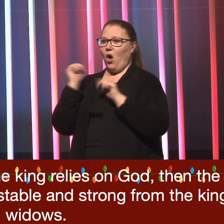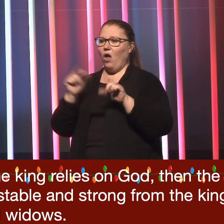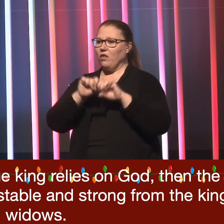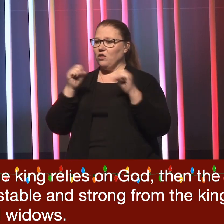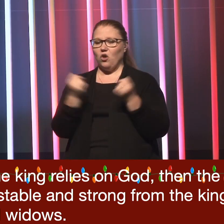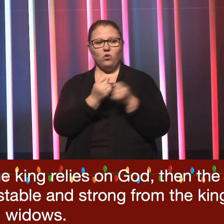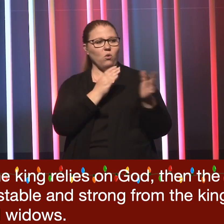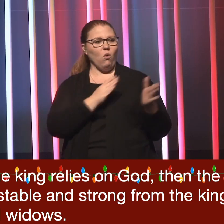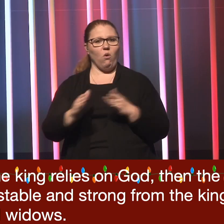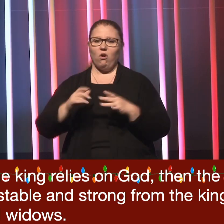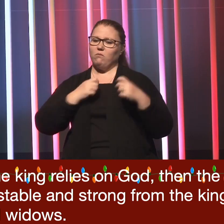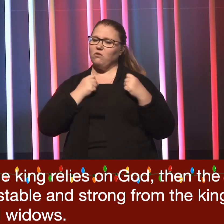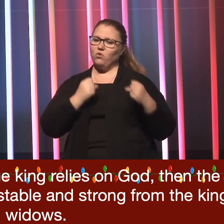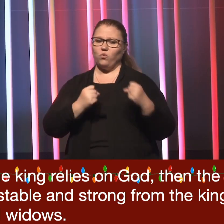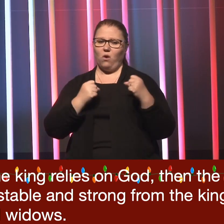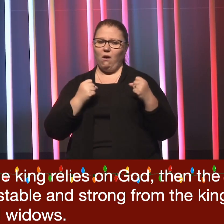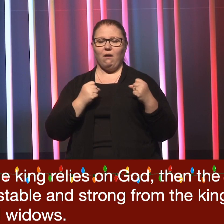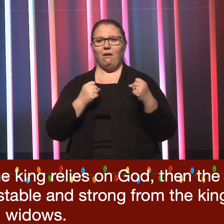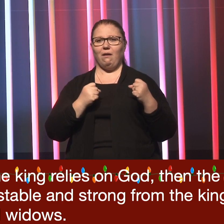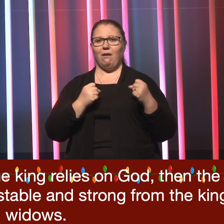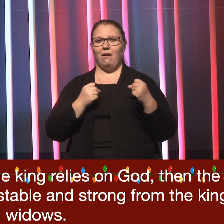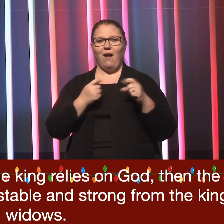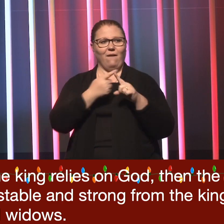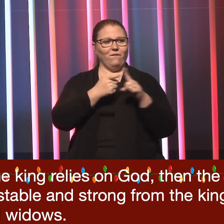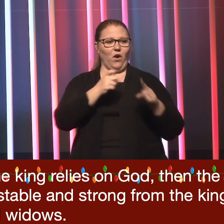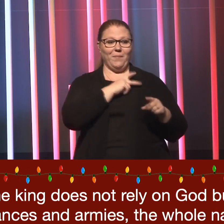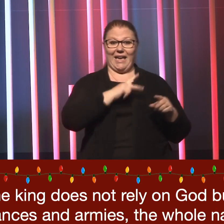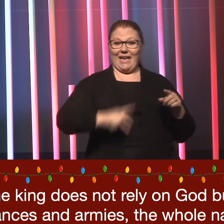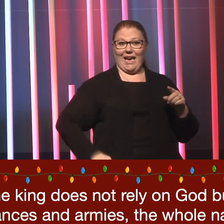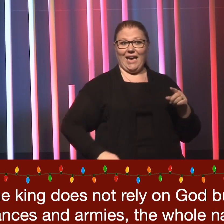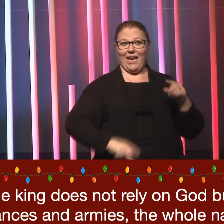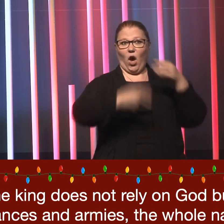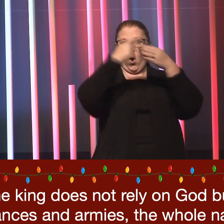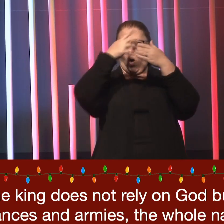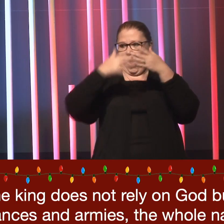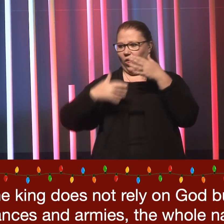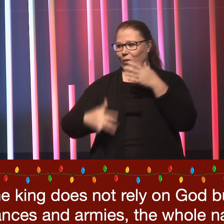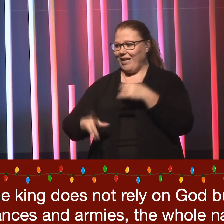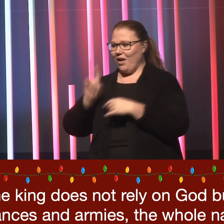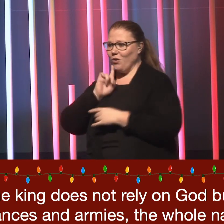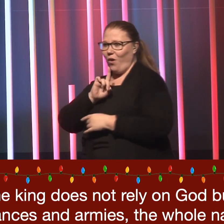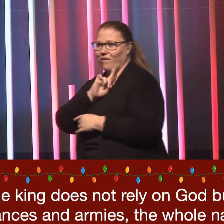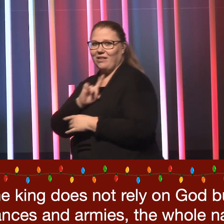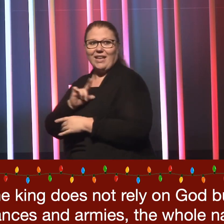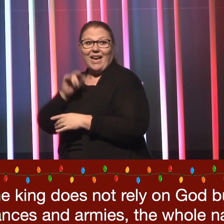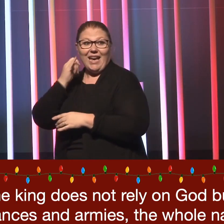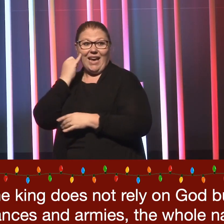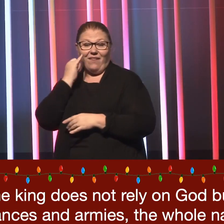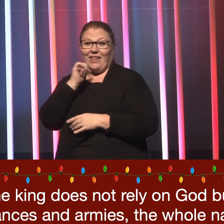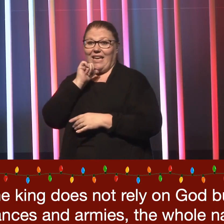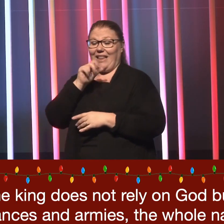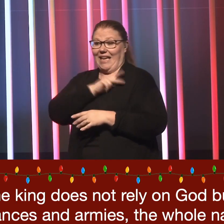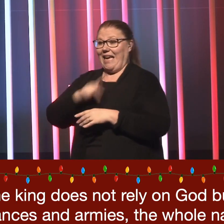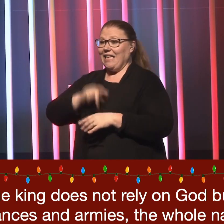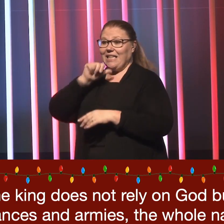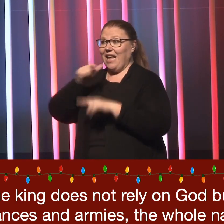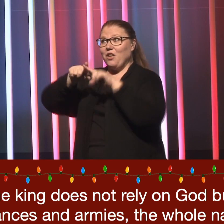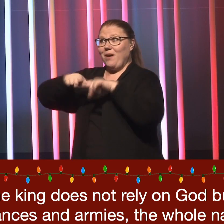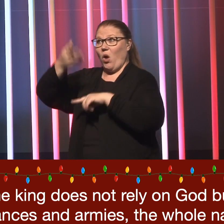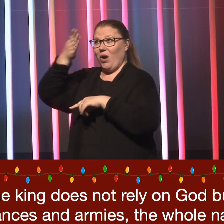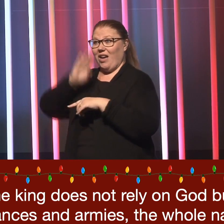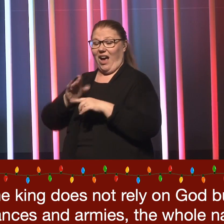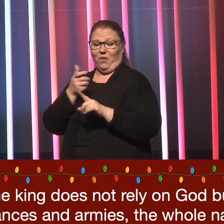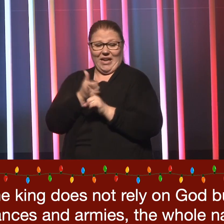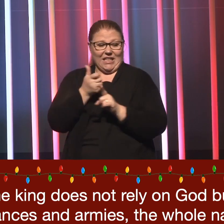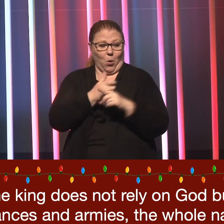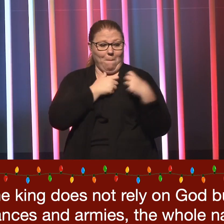will be stable and strong from the king down to the orphans and the widows. If the king, however, does not rely on God, but relies on his own power or alliances